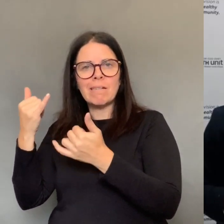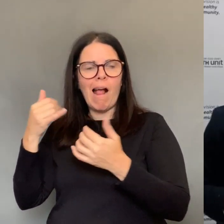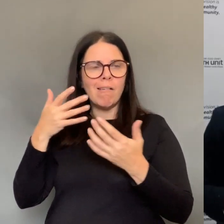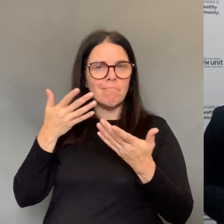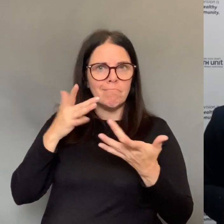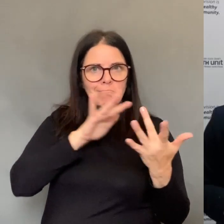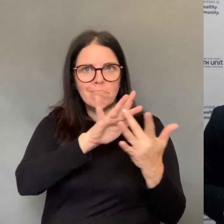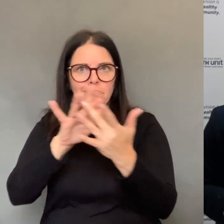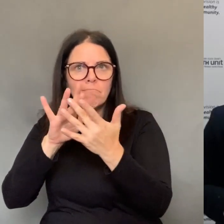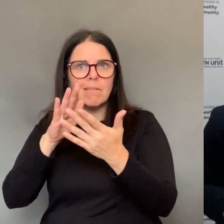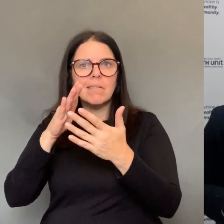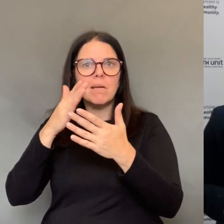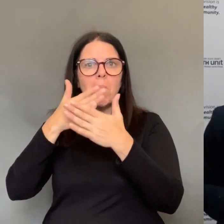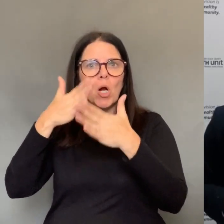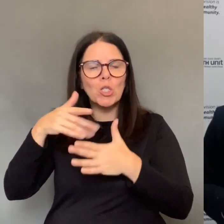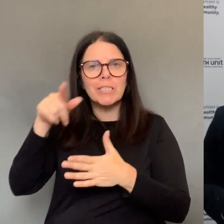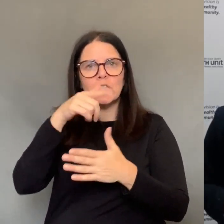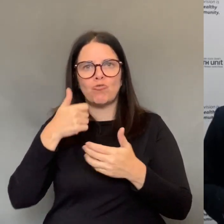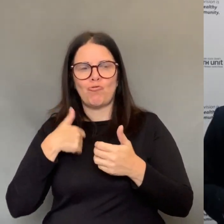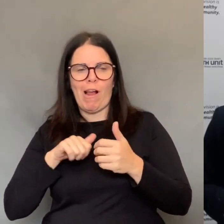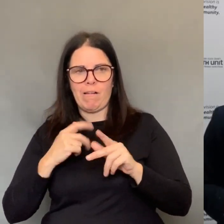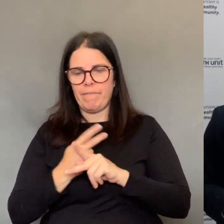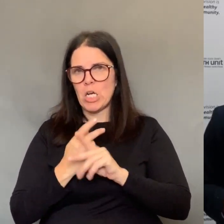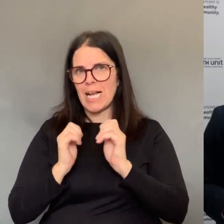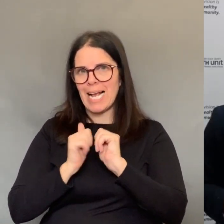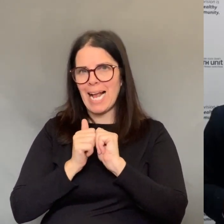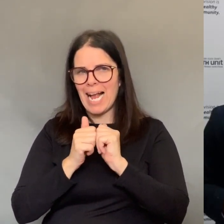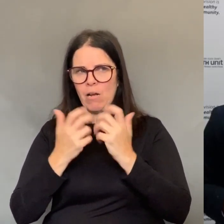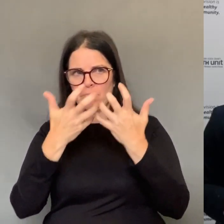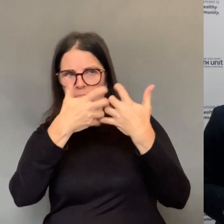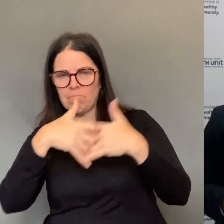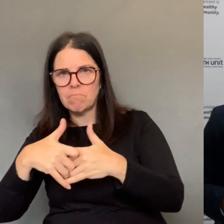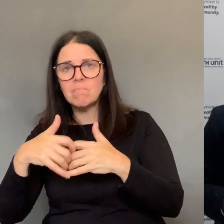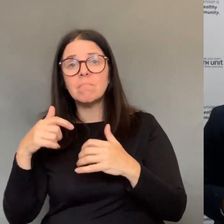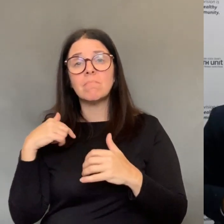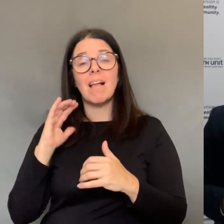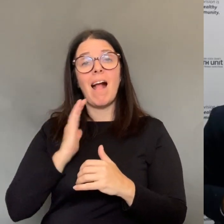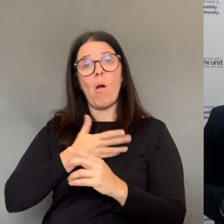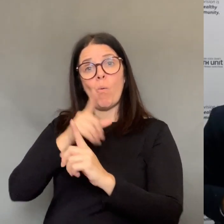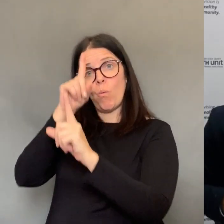you. Any questions from Windsor?